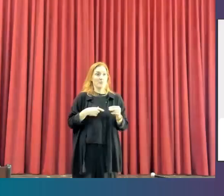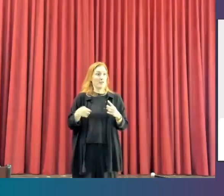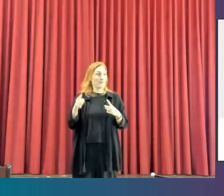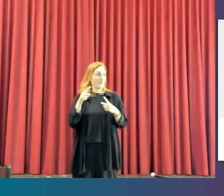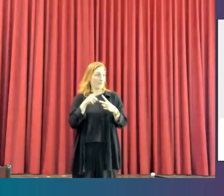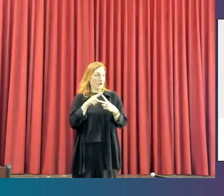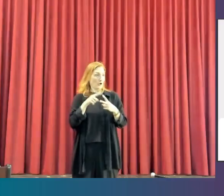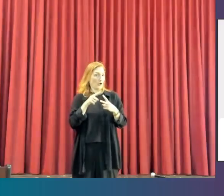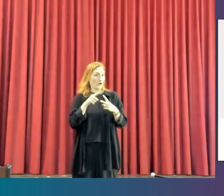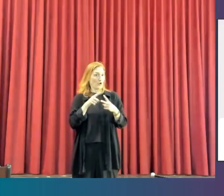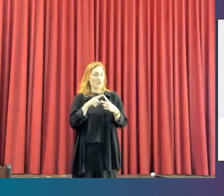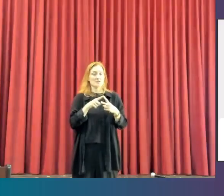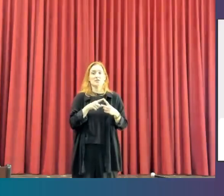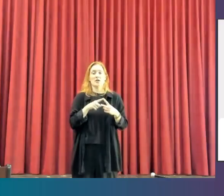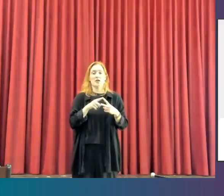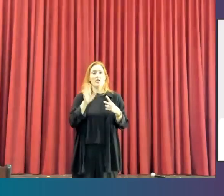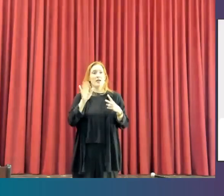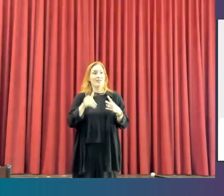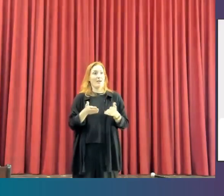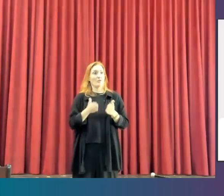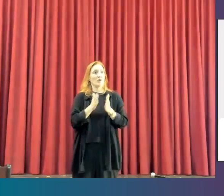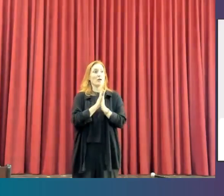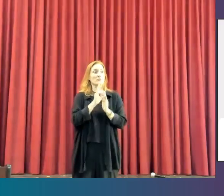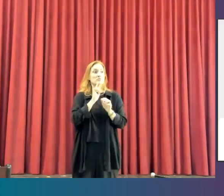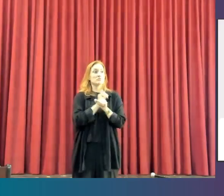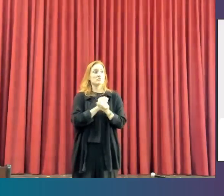request necessary for the tenant?